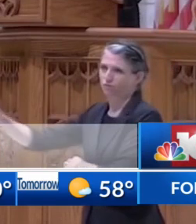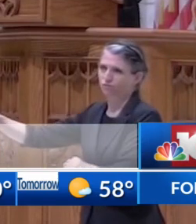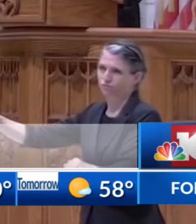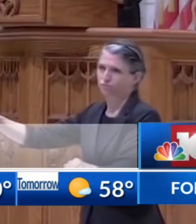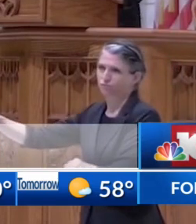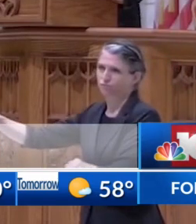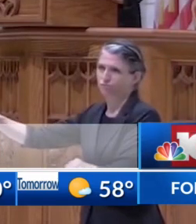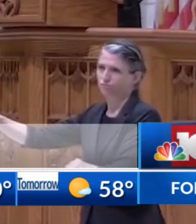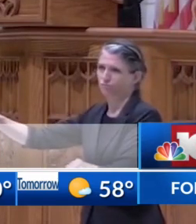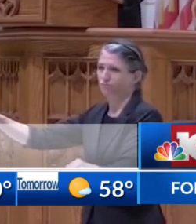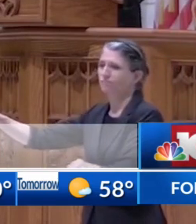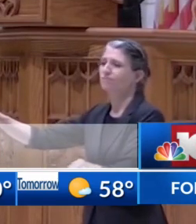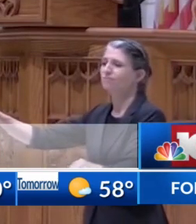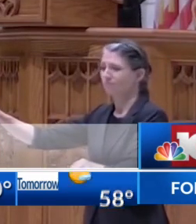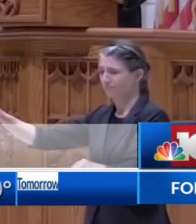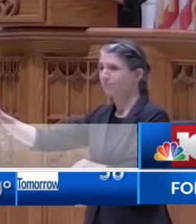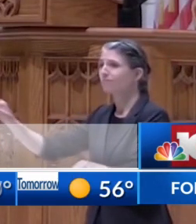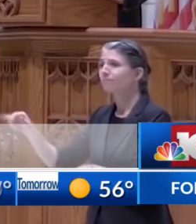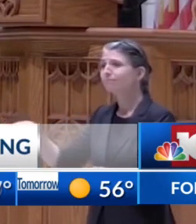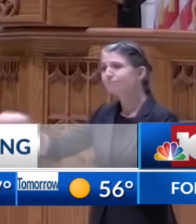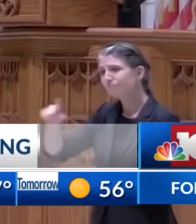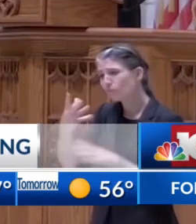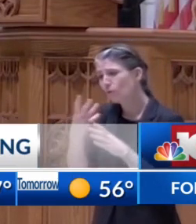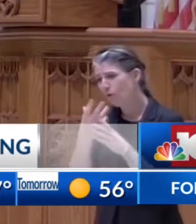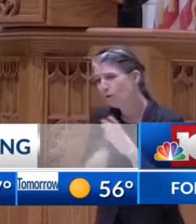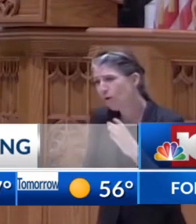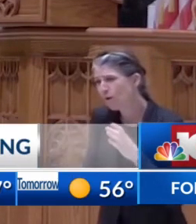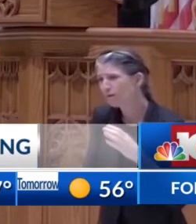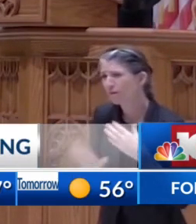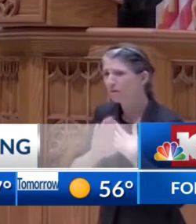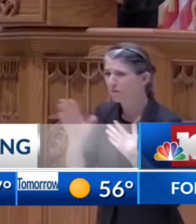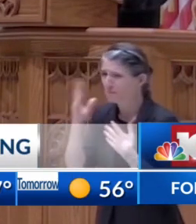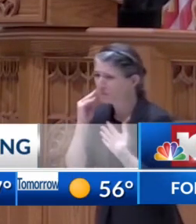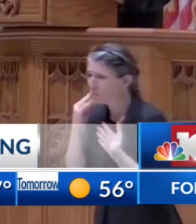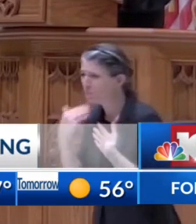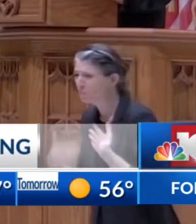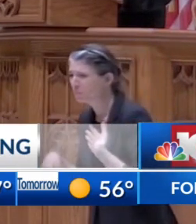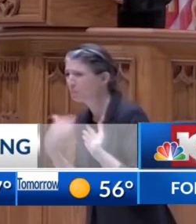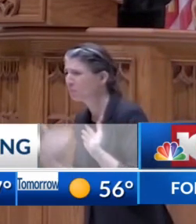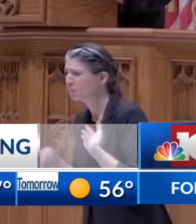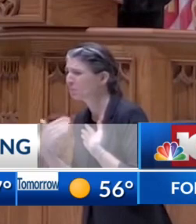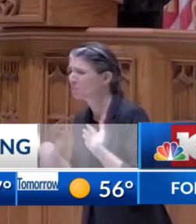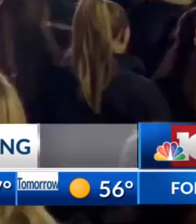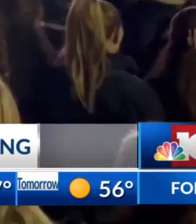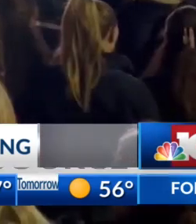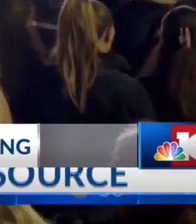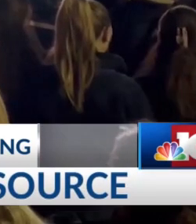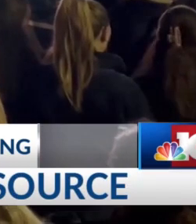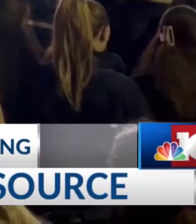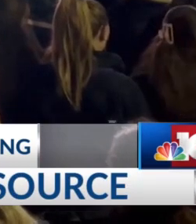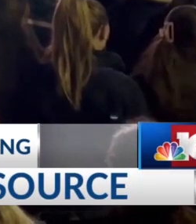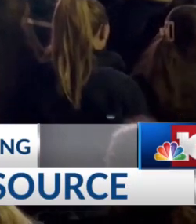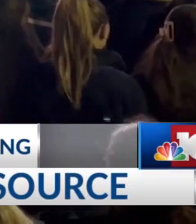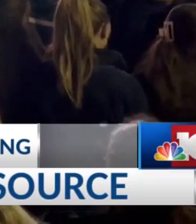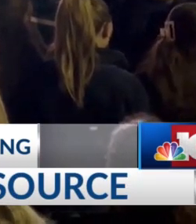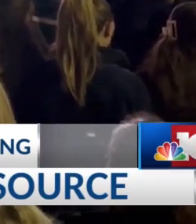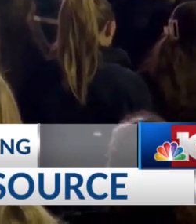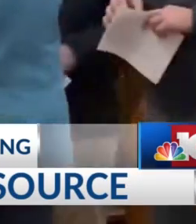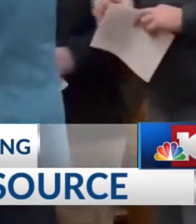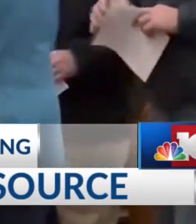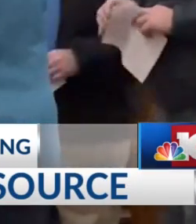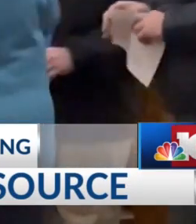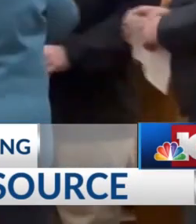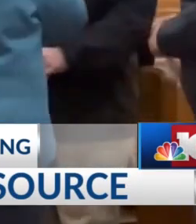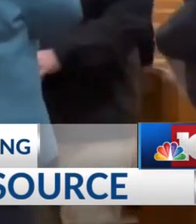and the way that you were impacted will drive us to become better people. The tragedy bringing the hearing